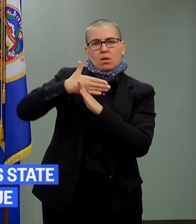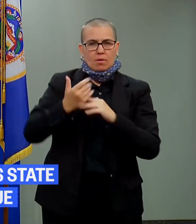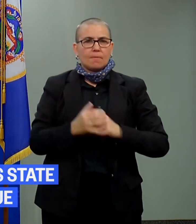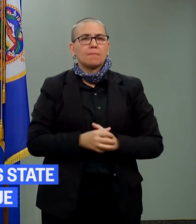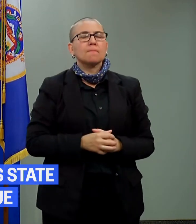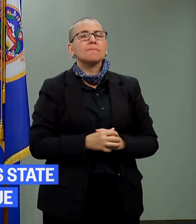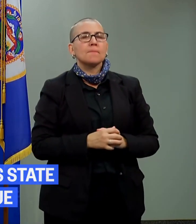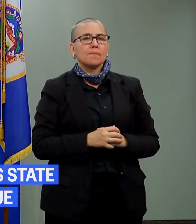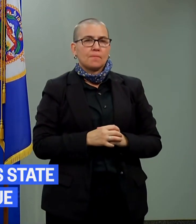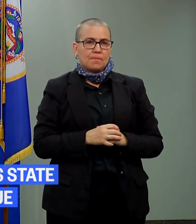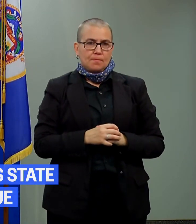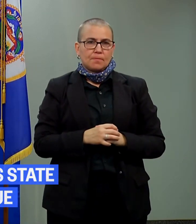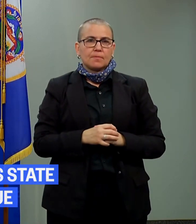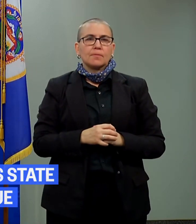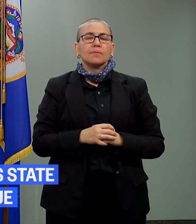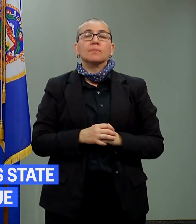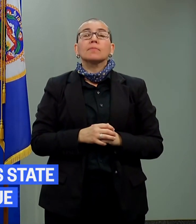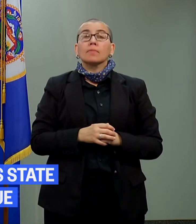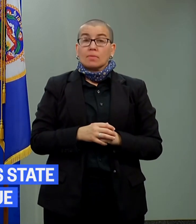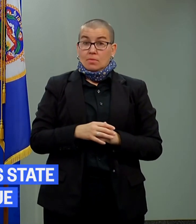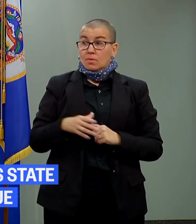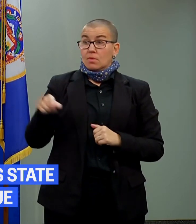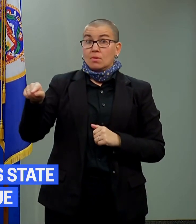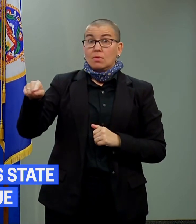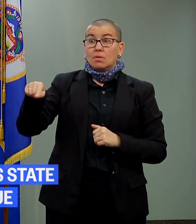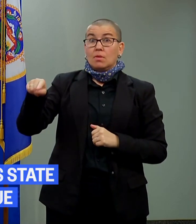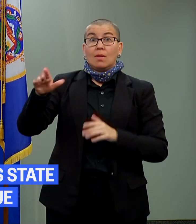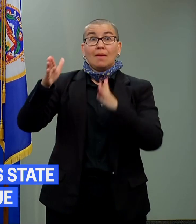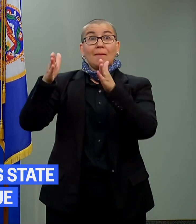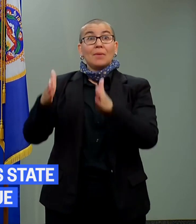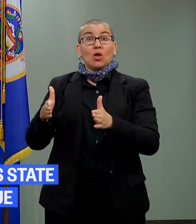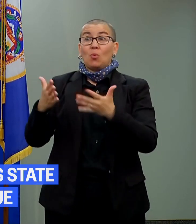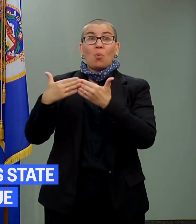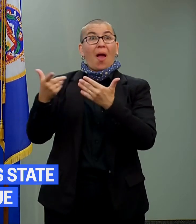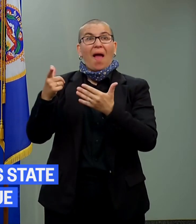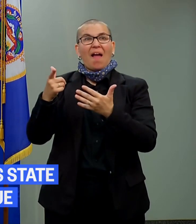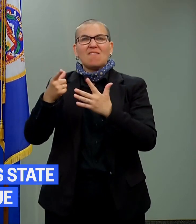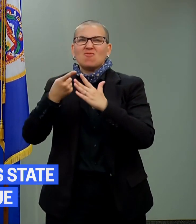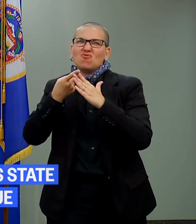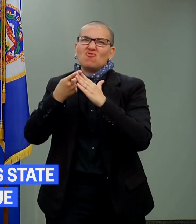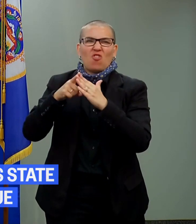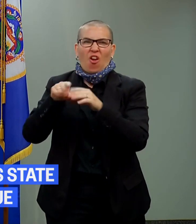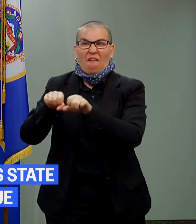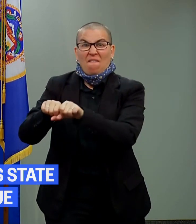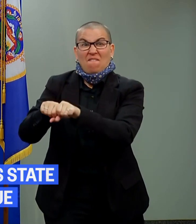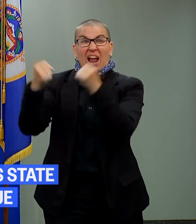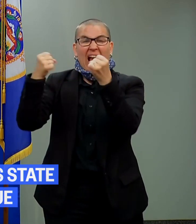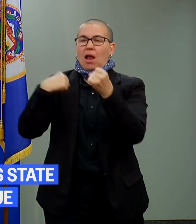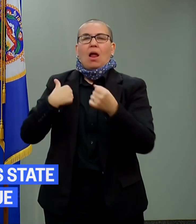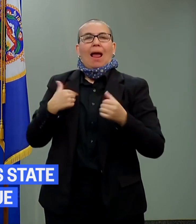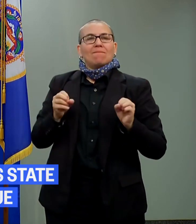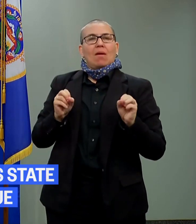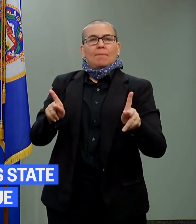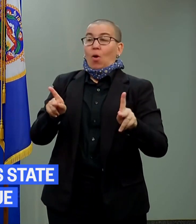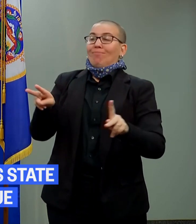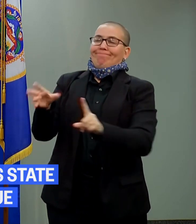the rioters for violations of the curfew. And just as importantly, I want people to think about this.